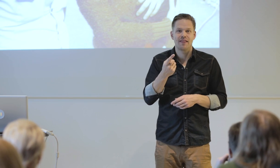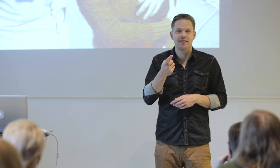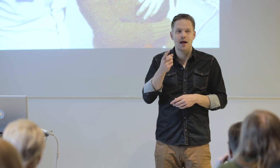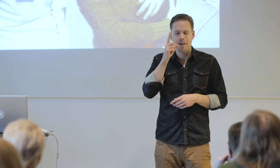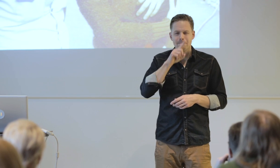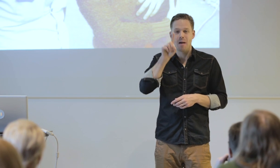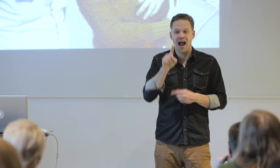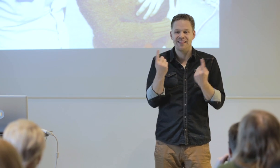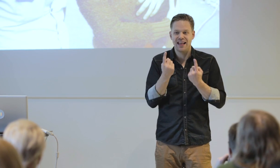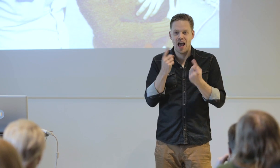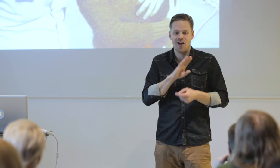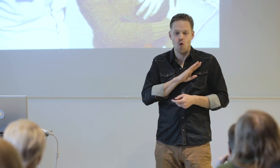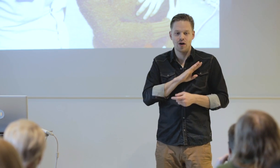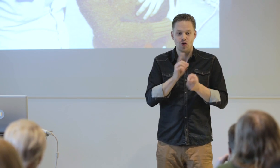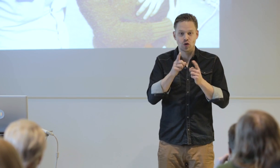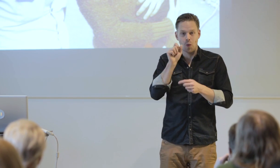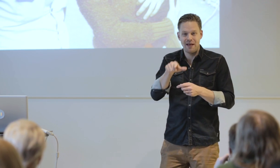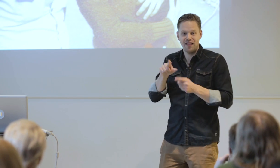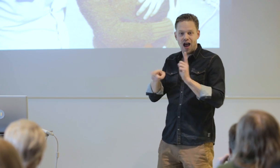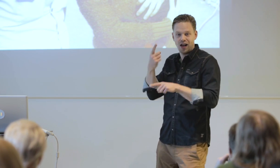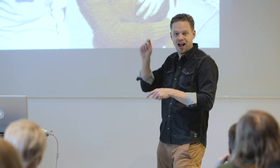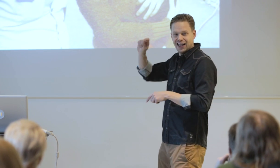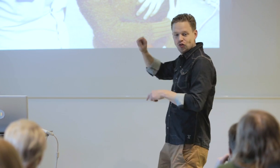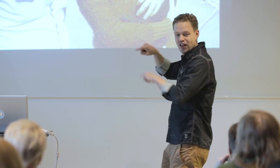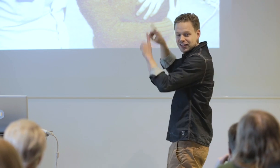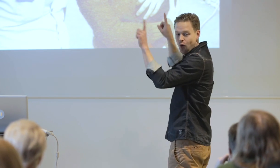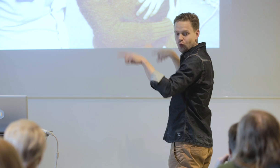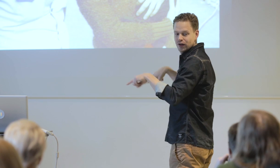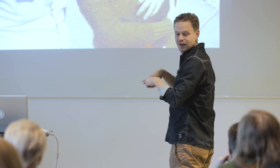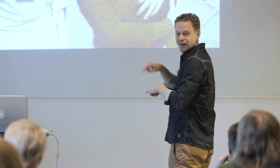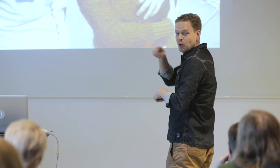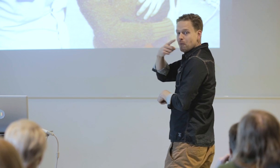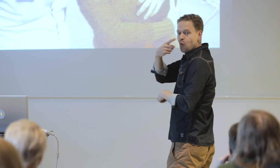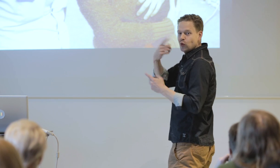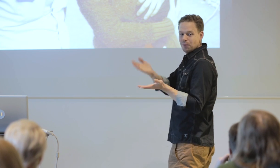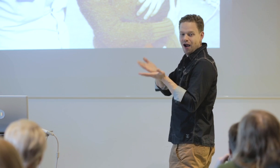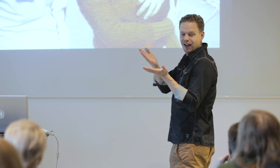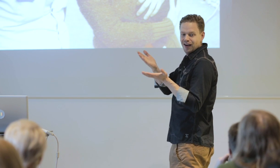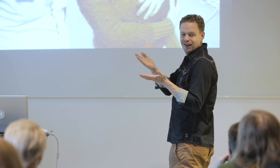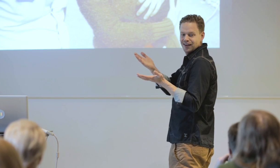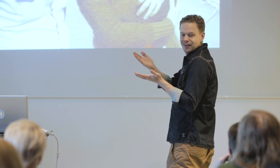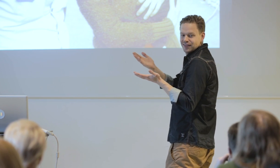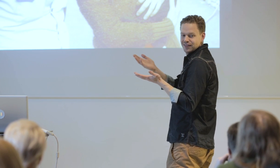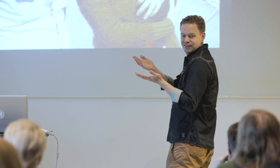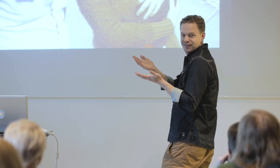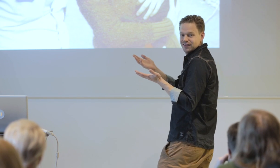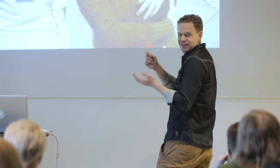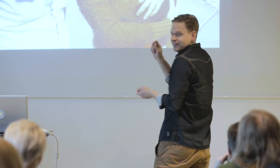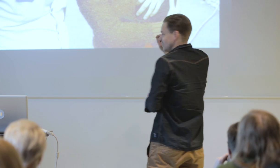And my mother said that the worst thing about it is that when a teacher was signing, a teacher was writing something on the board and speaking at the